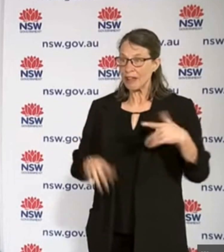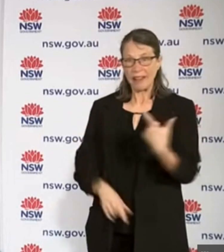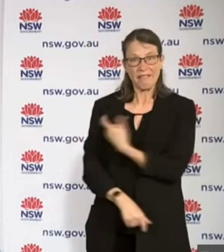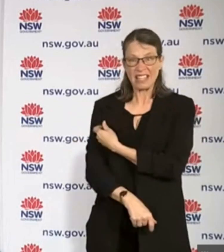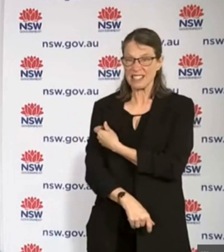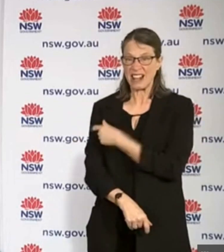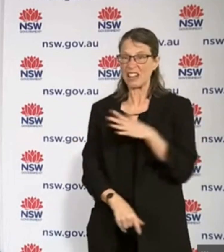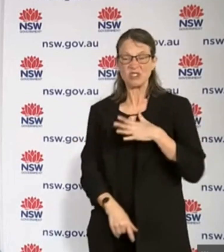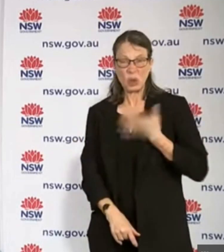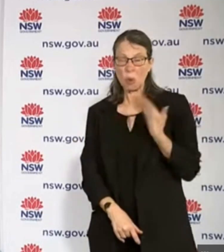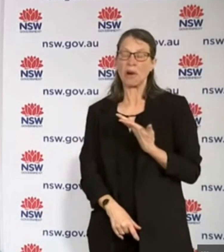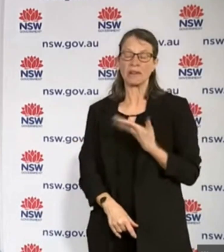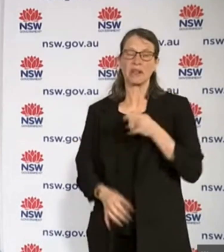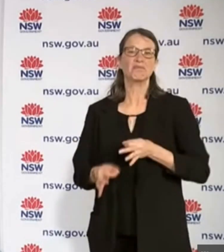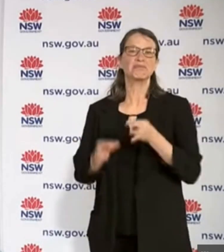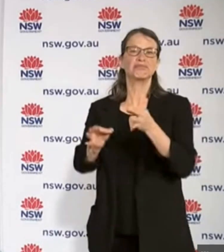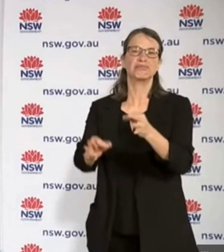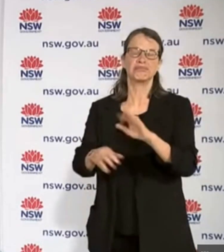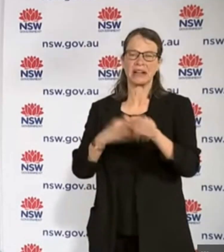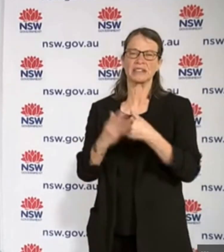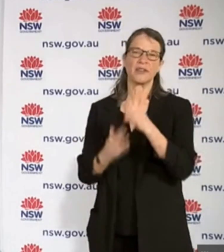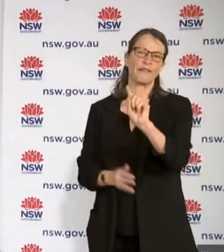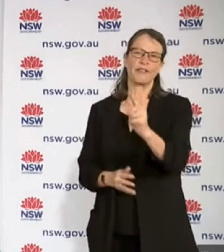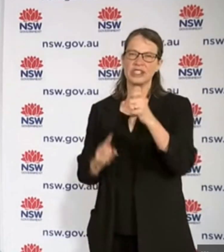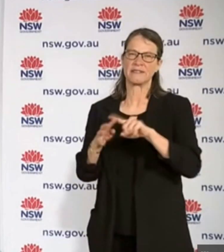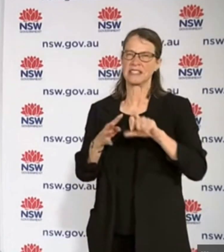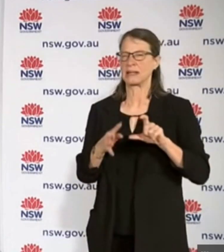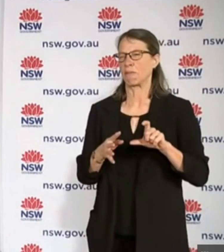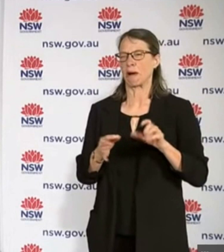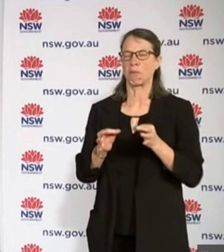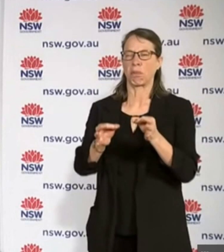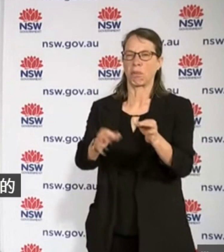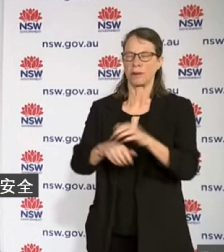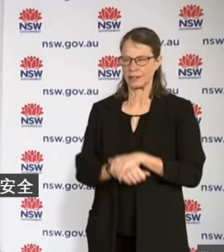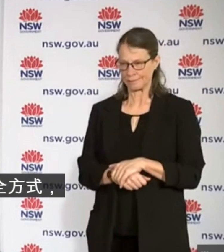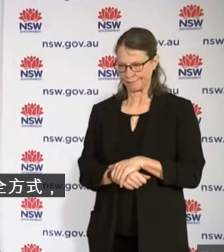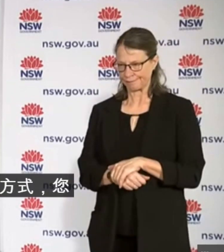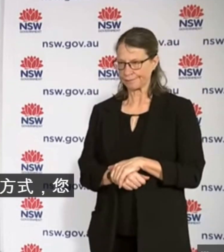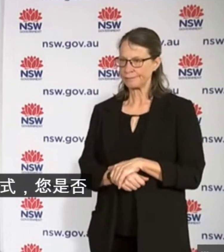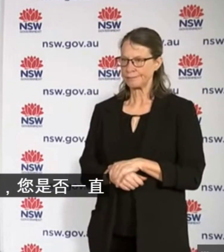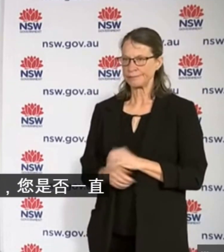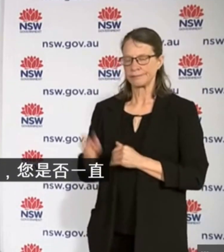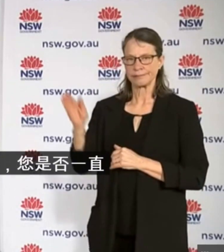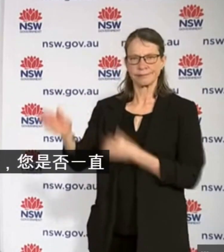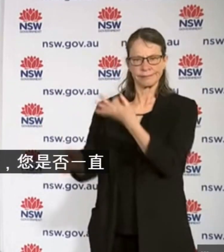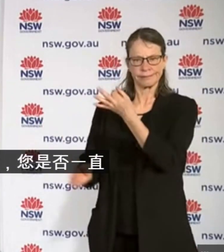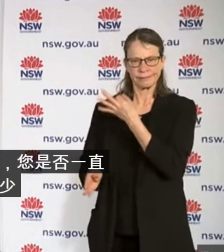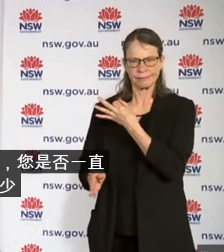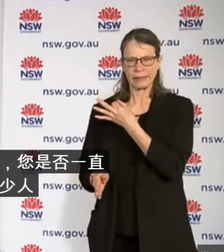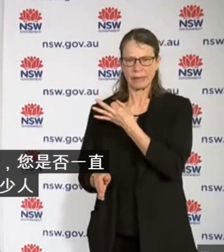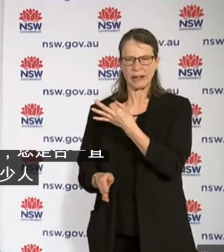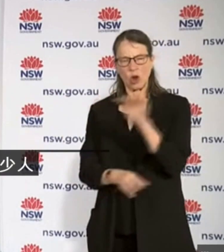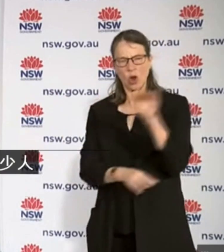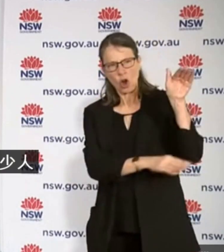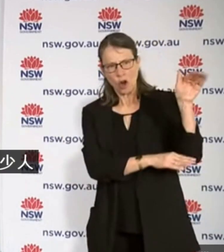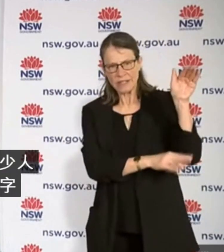reopening. Premier. International arrivals, you're saying you're reconsidering, well, perhaps. Is there any figures that you have been considering in terms of how many